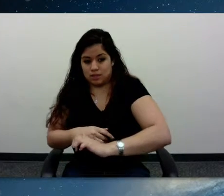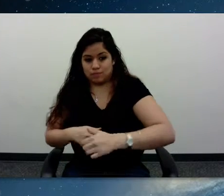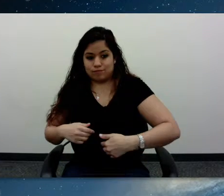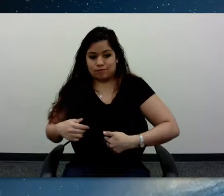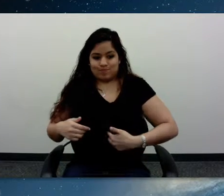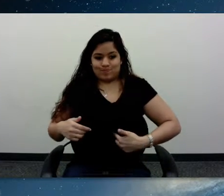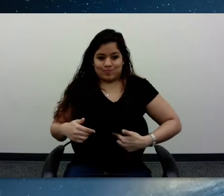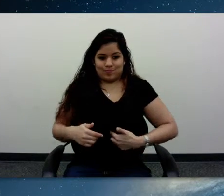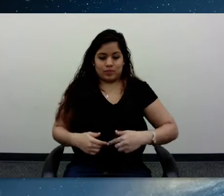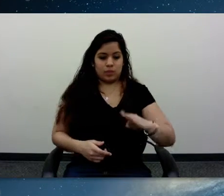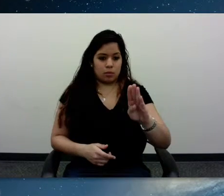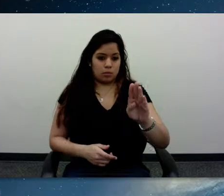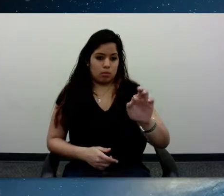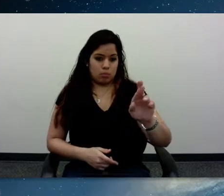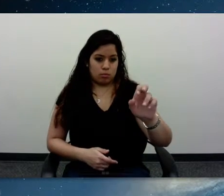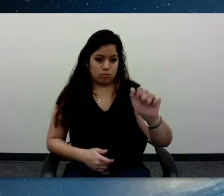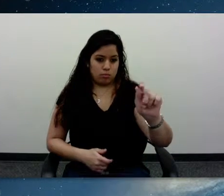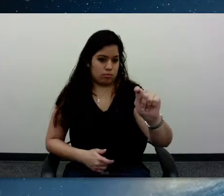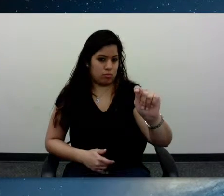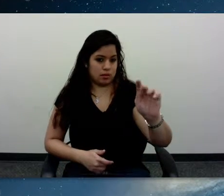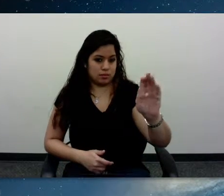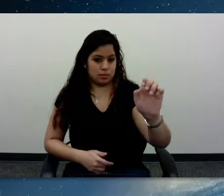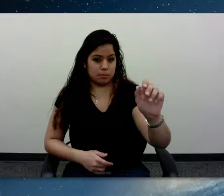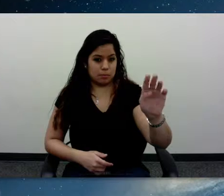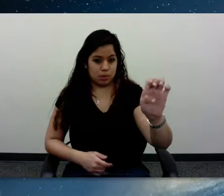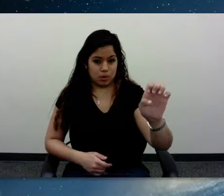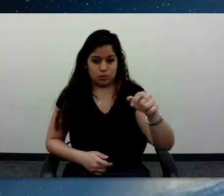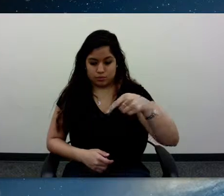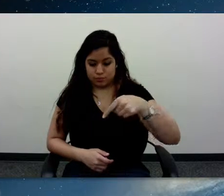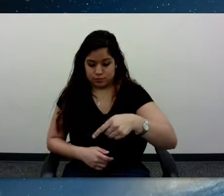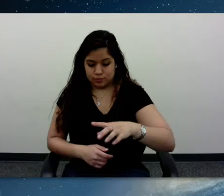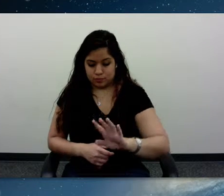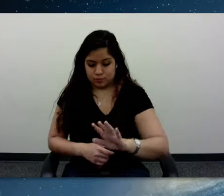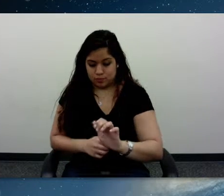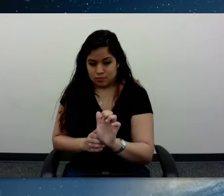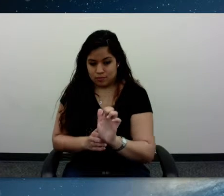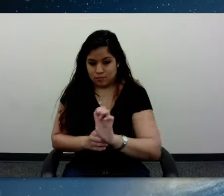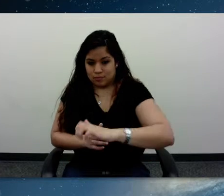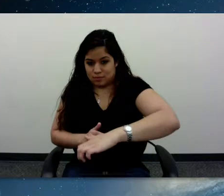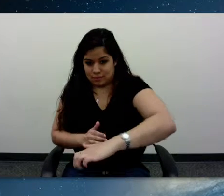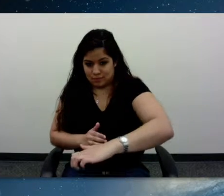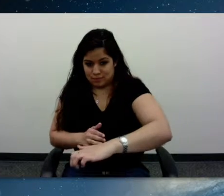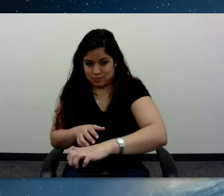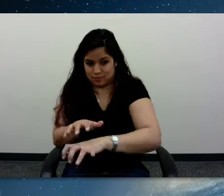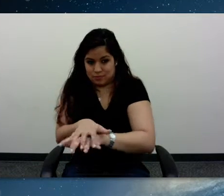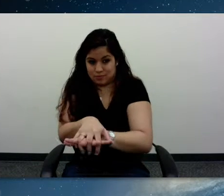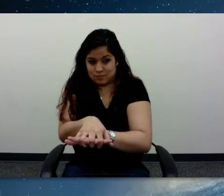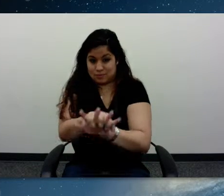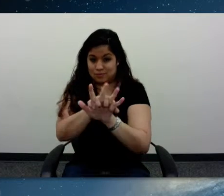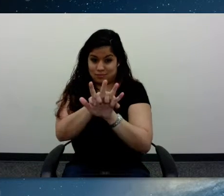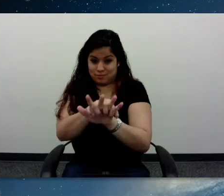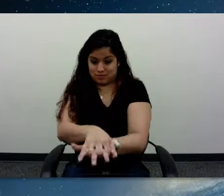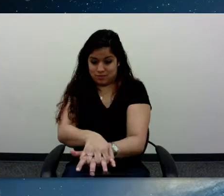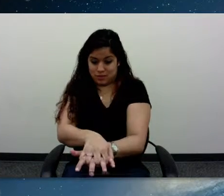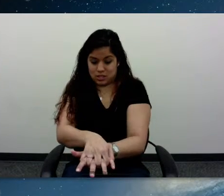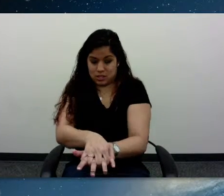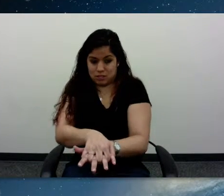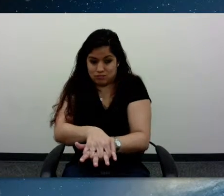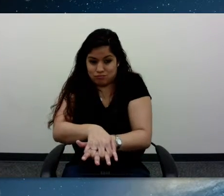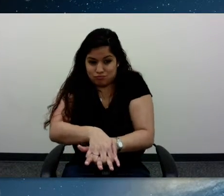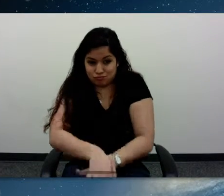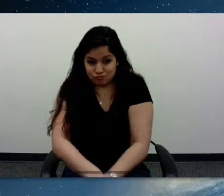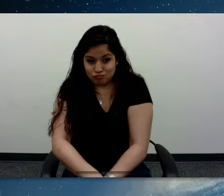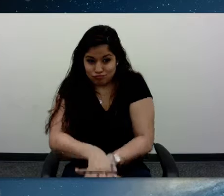it, okay? Interlocking my fingers, I'm going to press down. Do 30